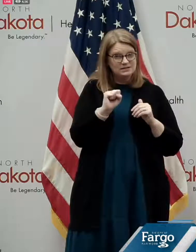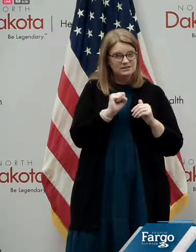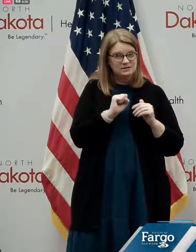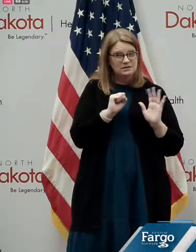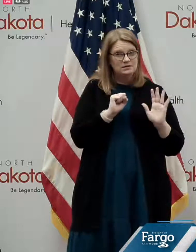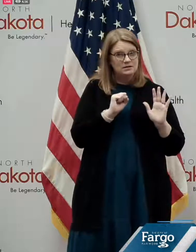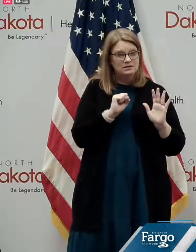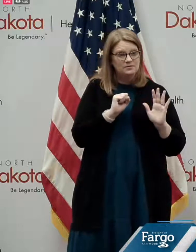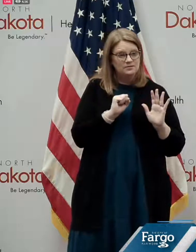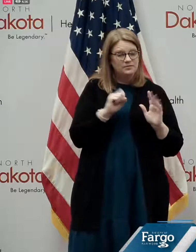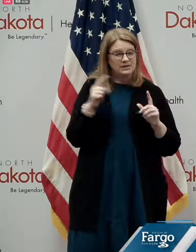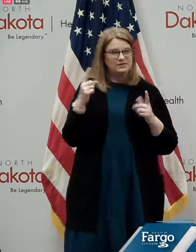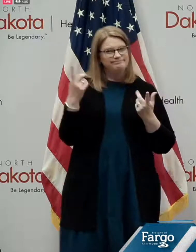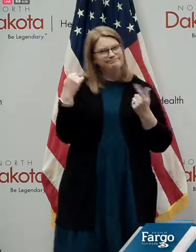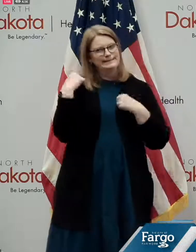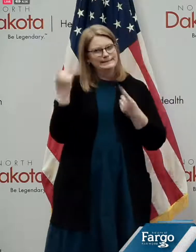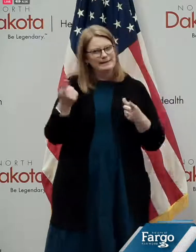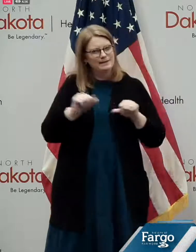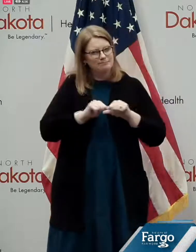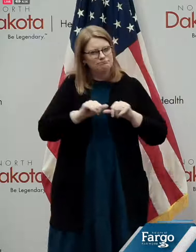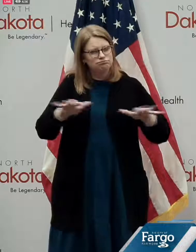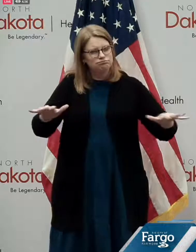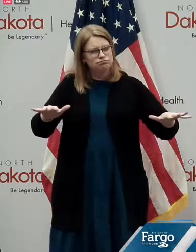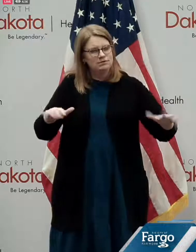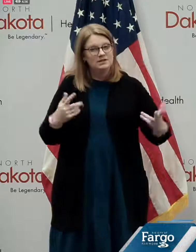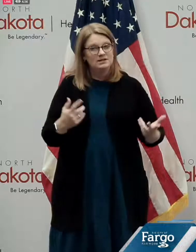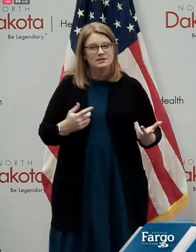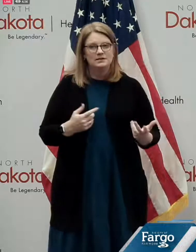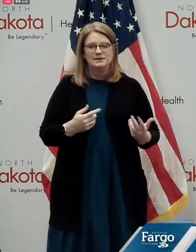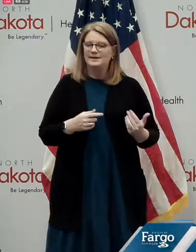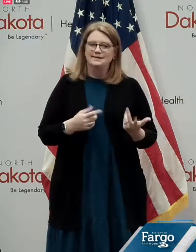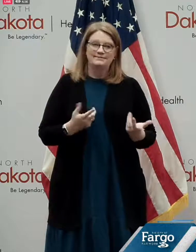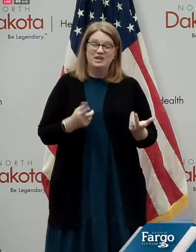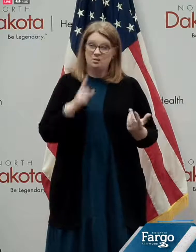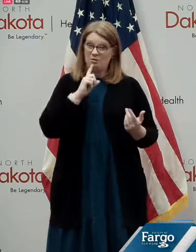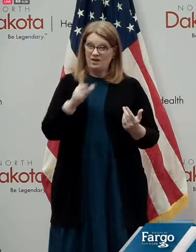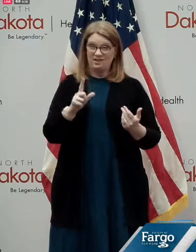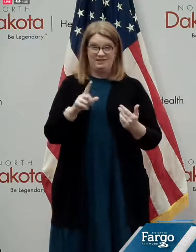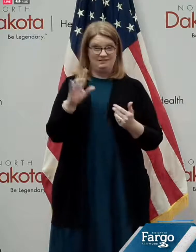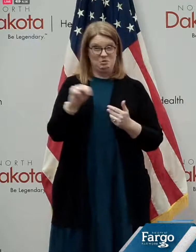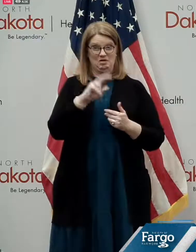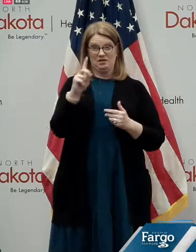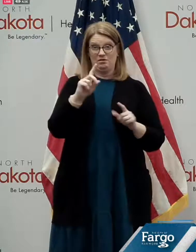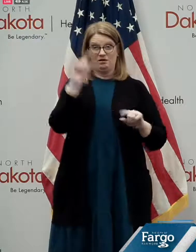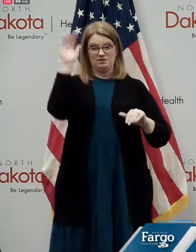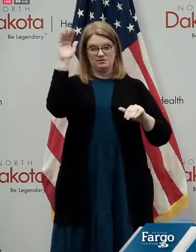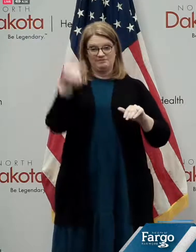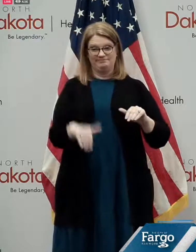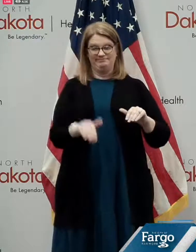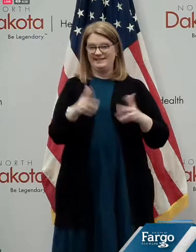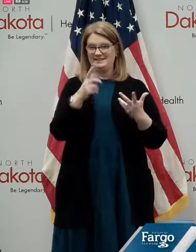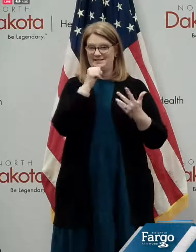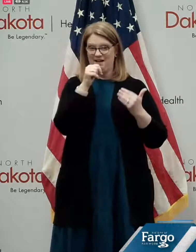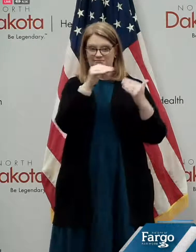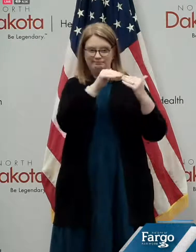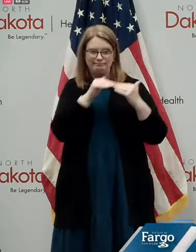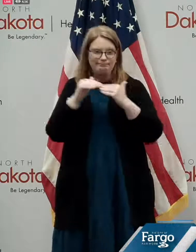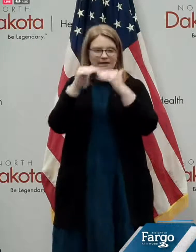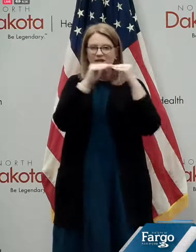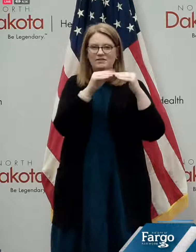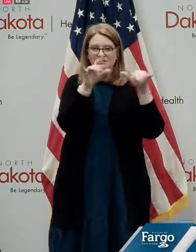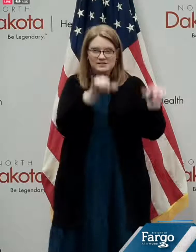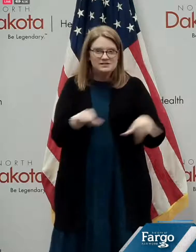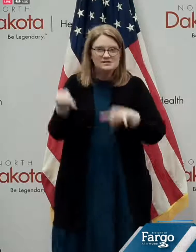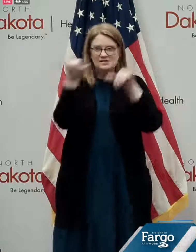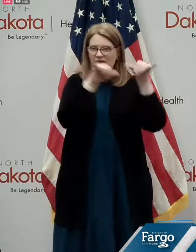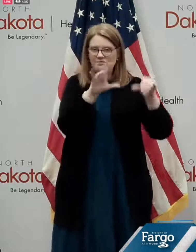so since the pandemic began. So again, this is very uneven across North Dakota, but we know the people in those lower population, more